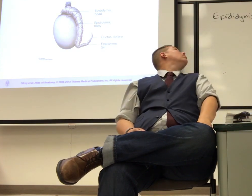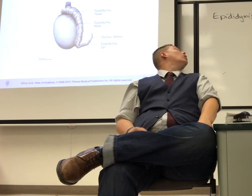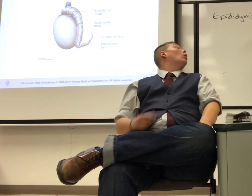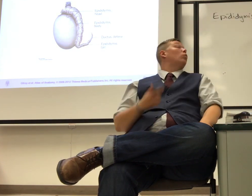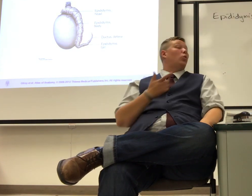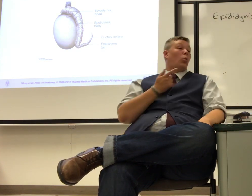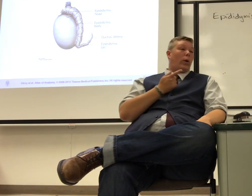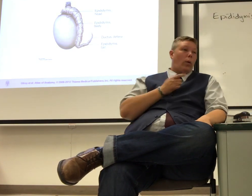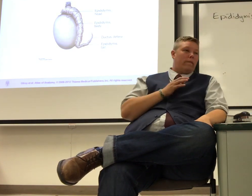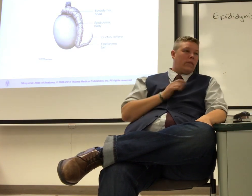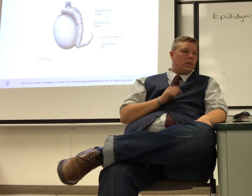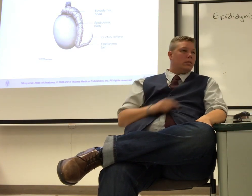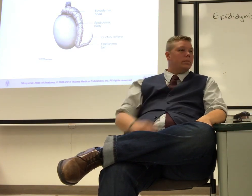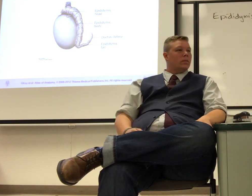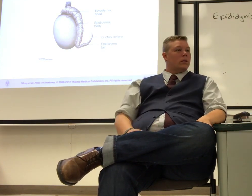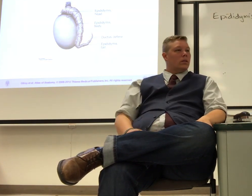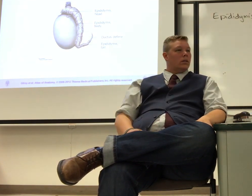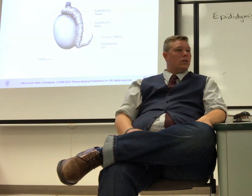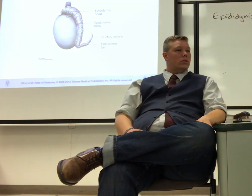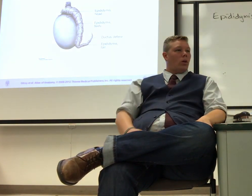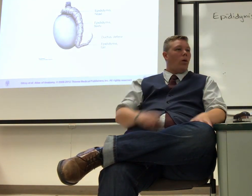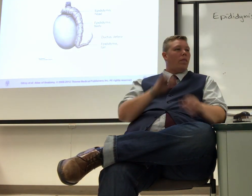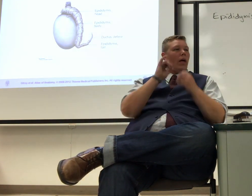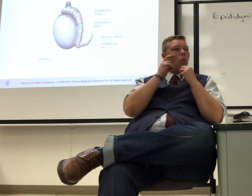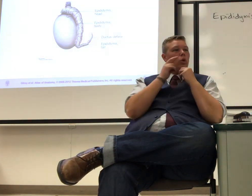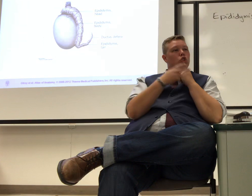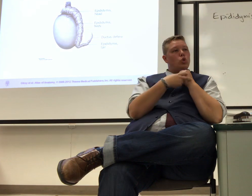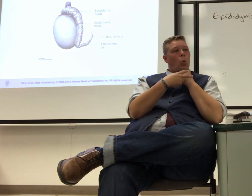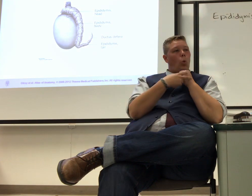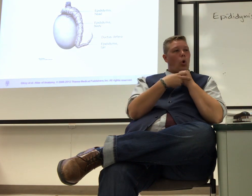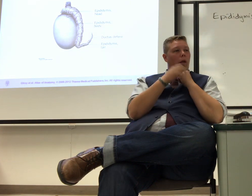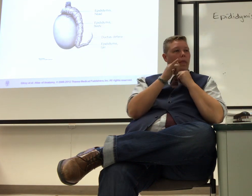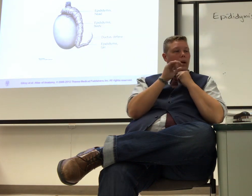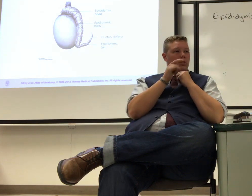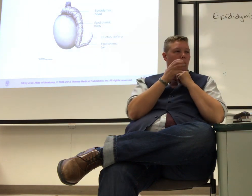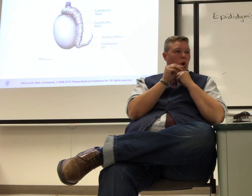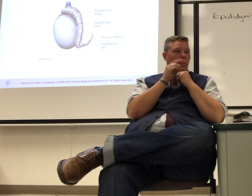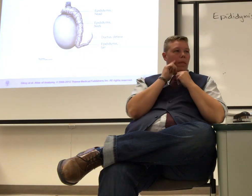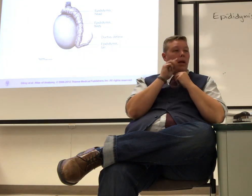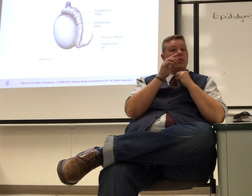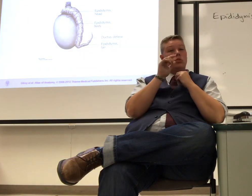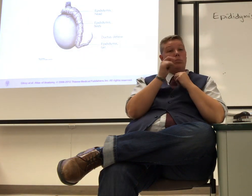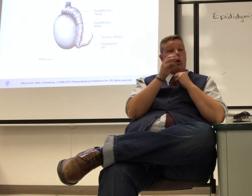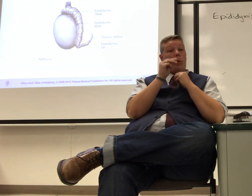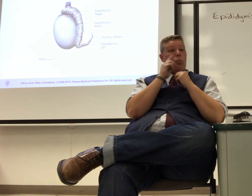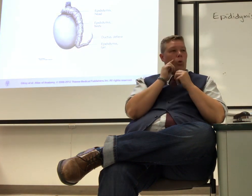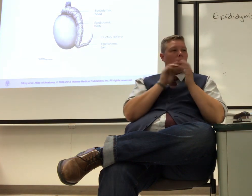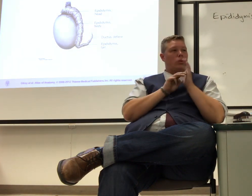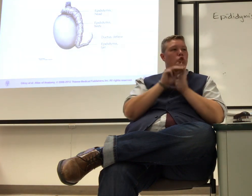tube. So this is where you can kind of store and sperm can mature.